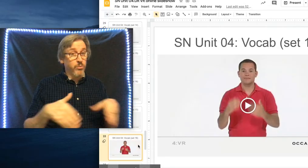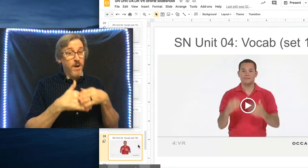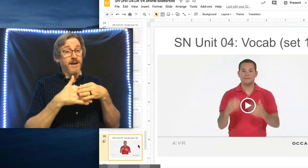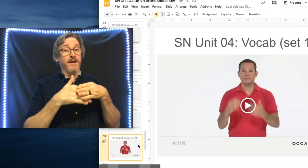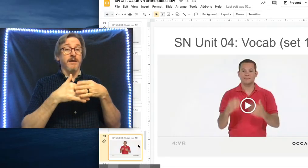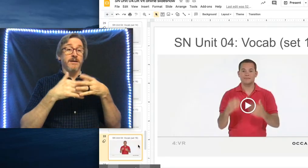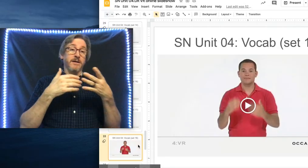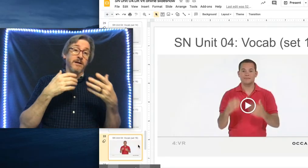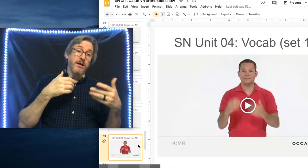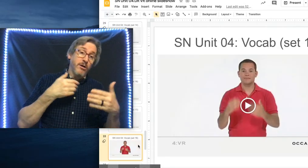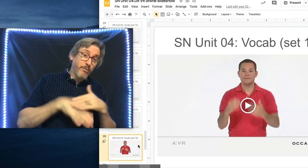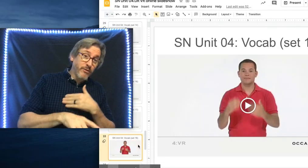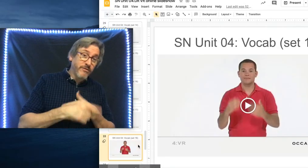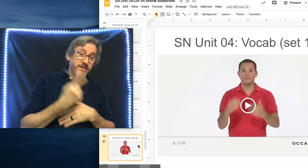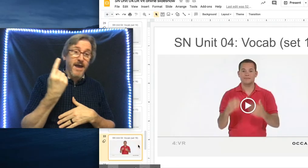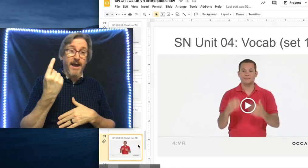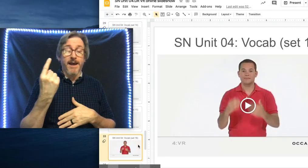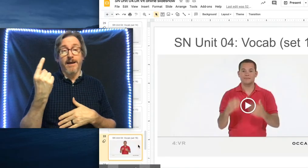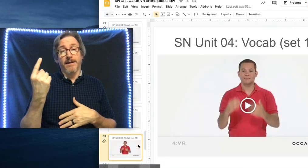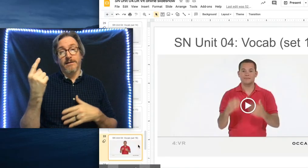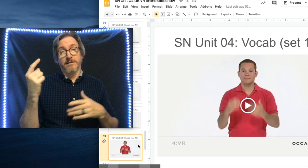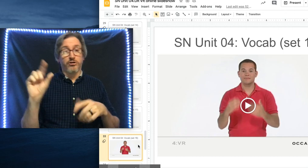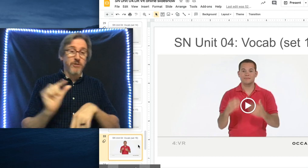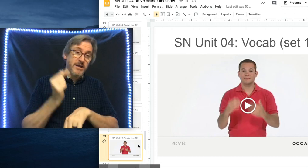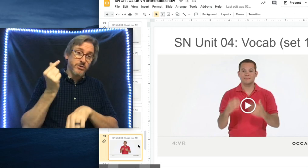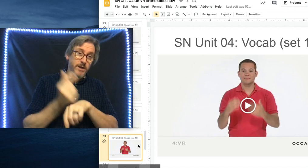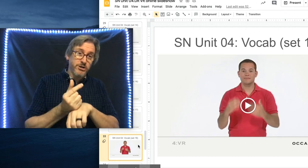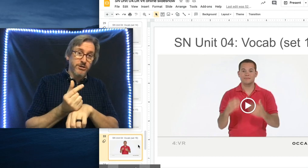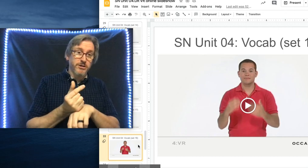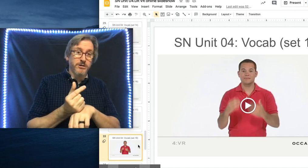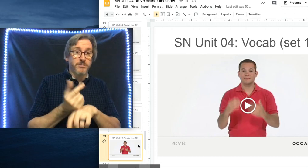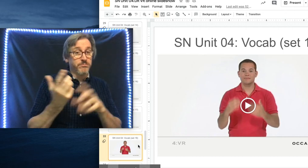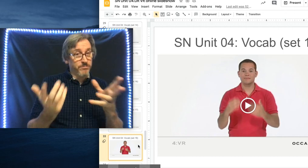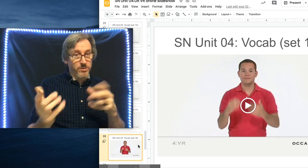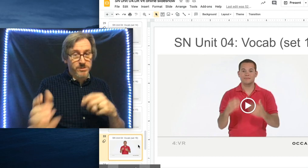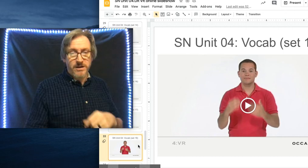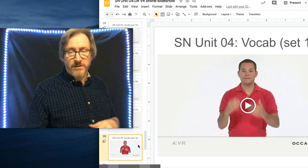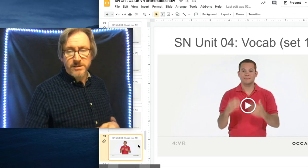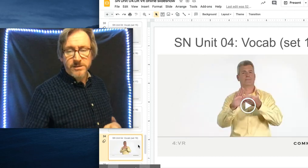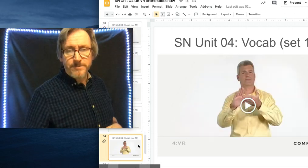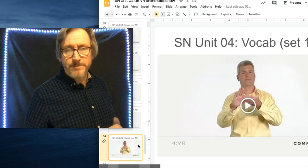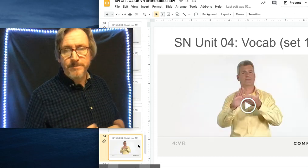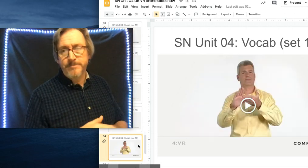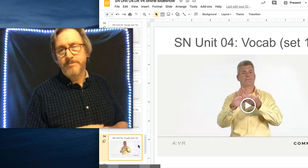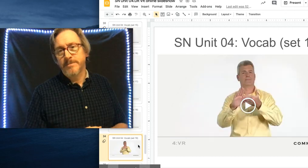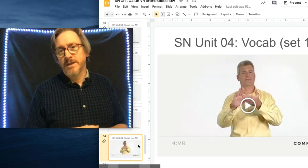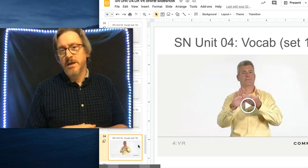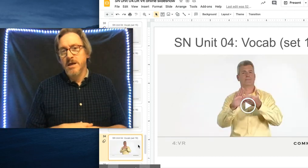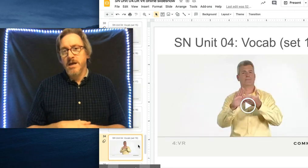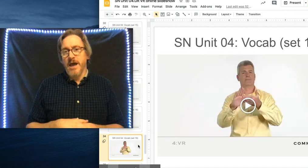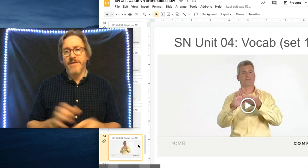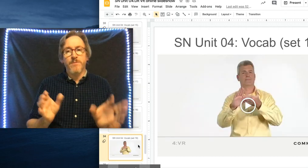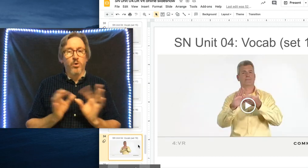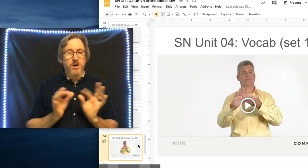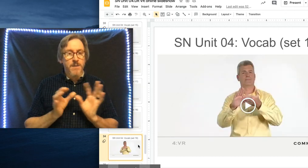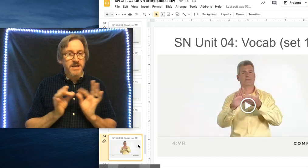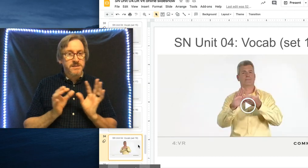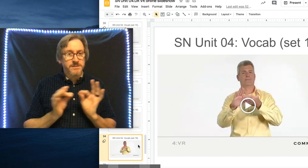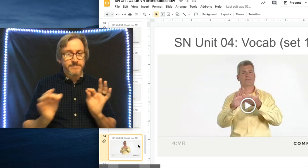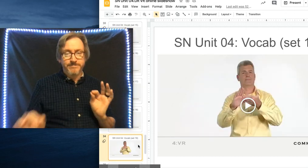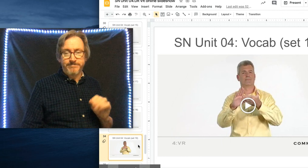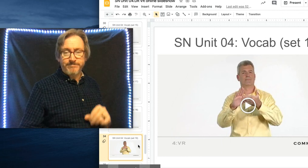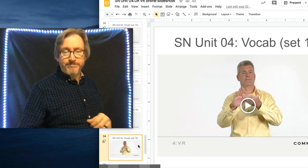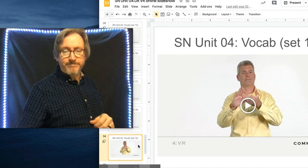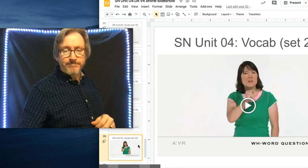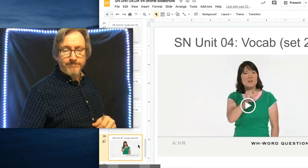Occasions, wedding, birthday, graduation, those kind of things. And then more